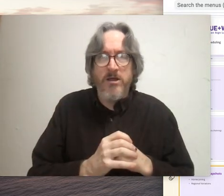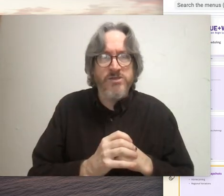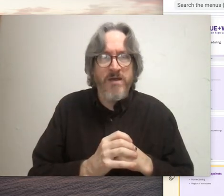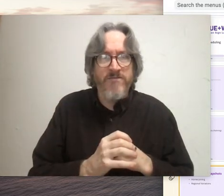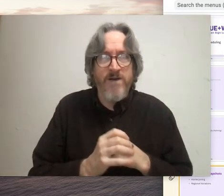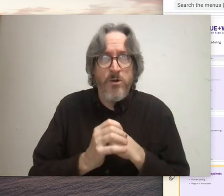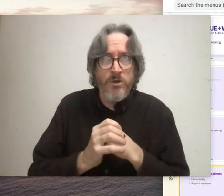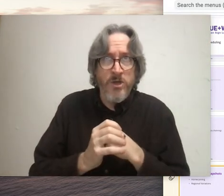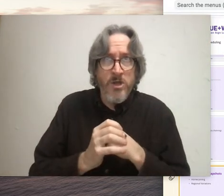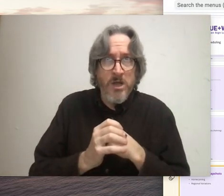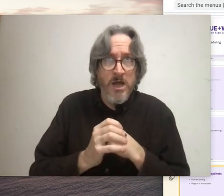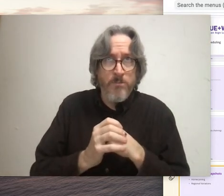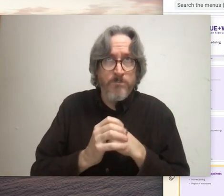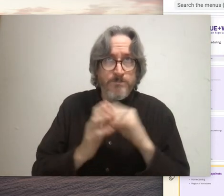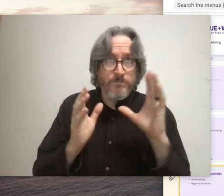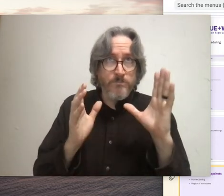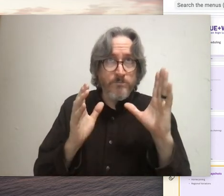I also have found